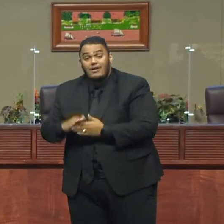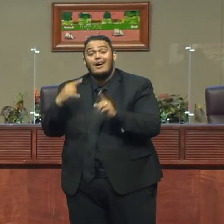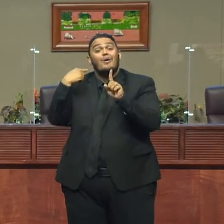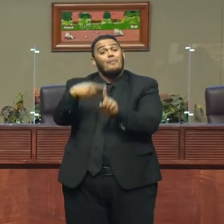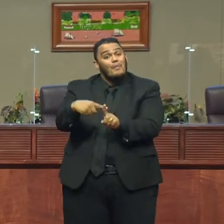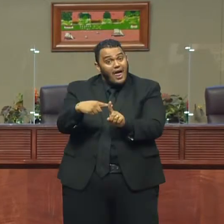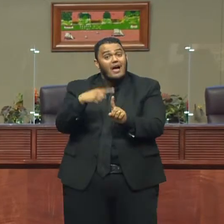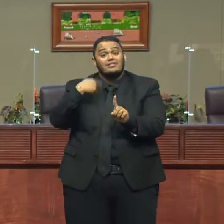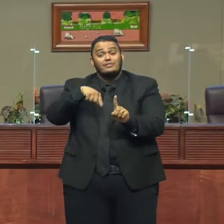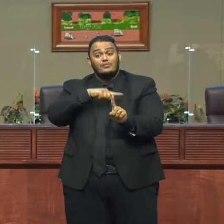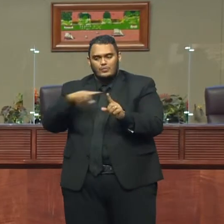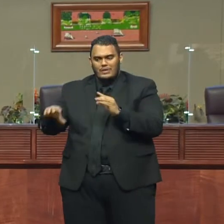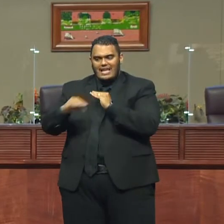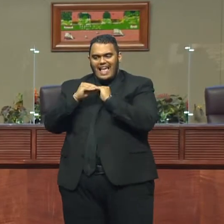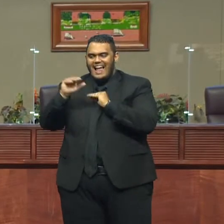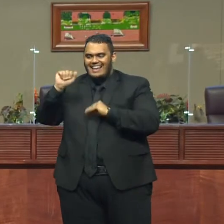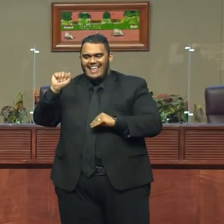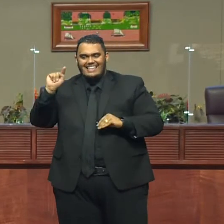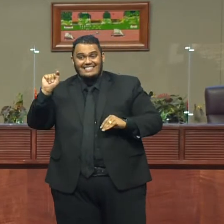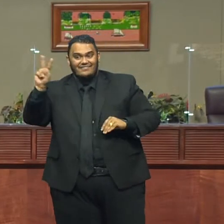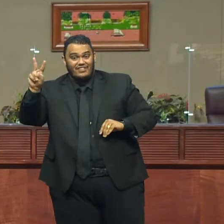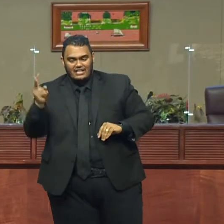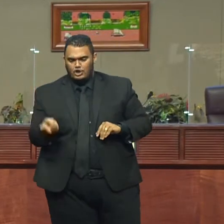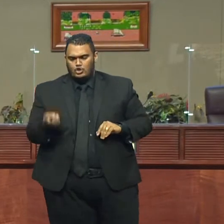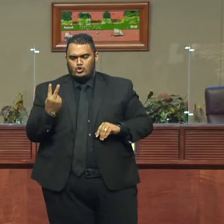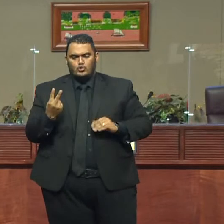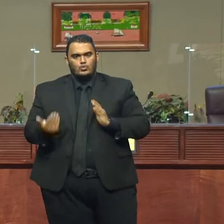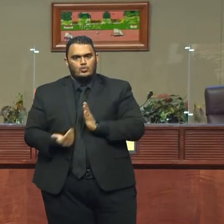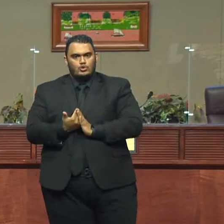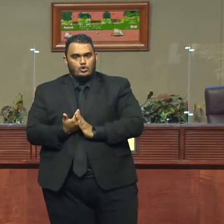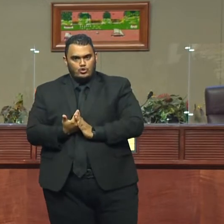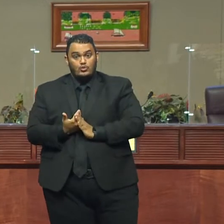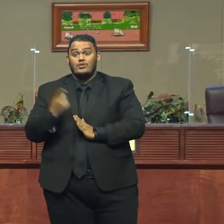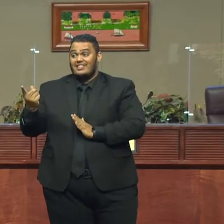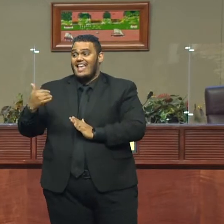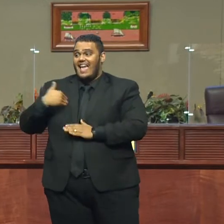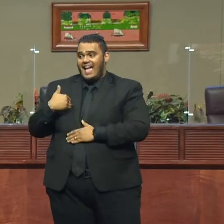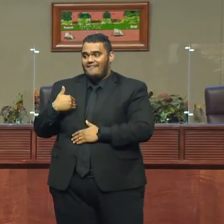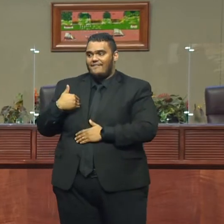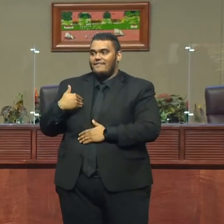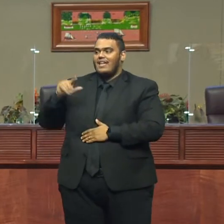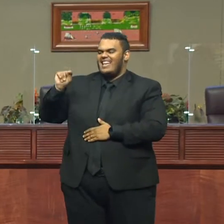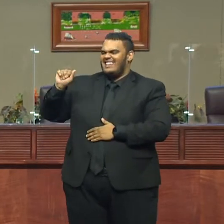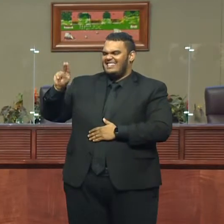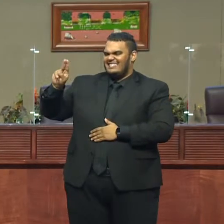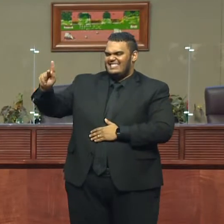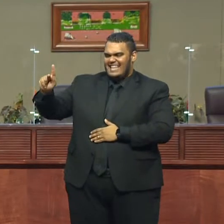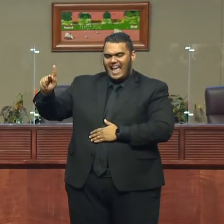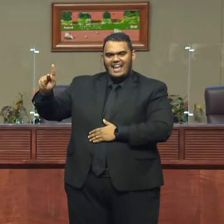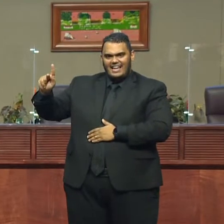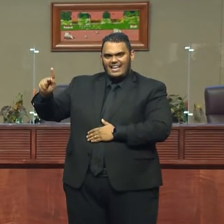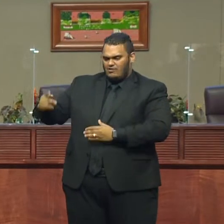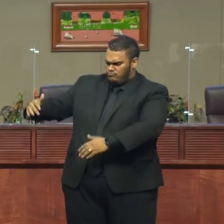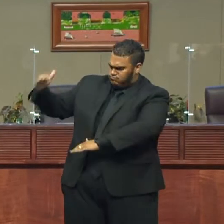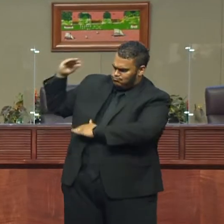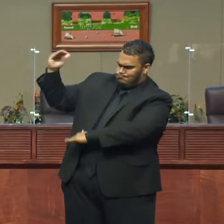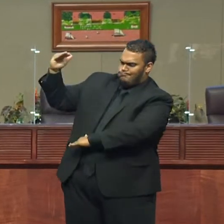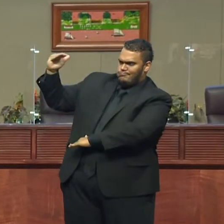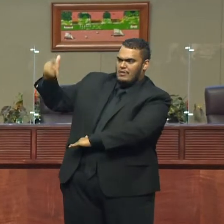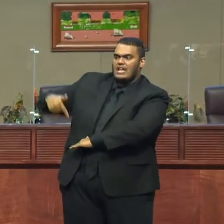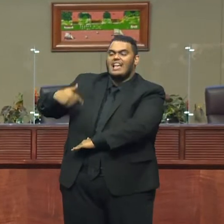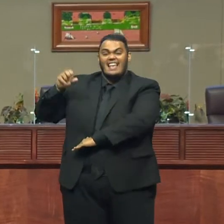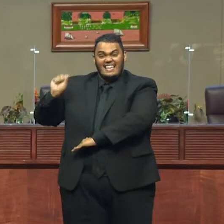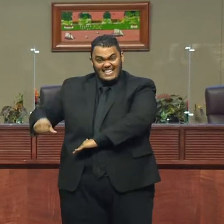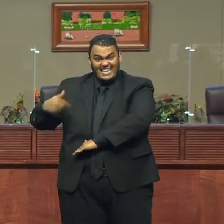holds a 25-gallon spray tank, which the clean team uses to spray high-touch areas such as bus stops, bike racks,